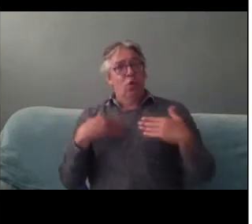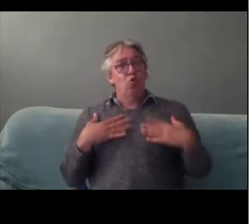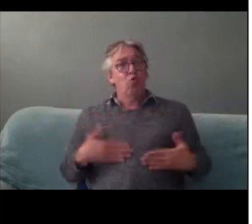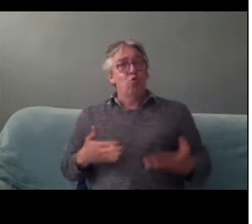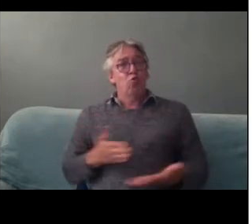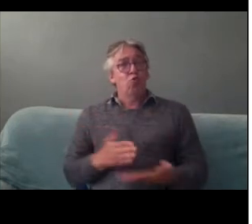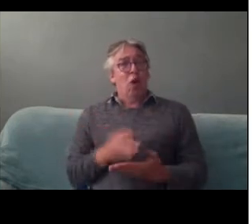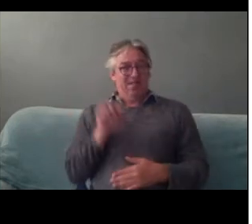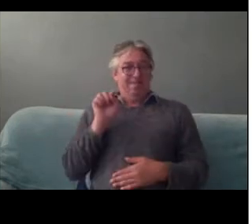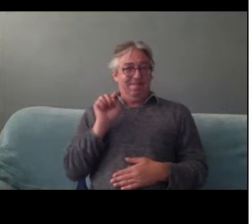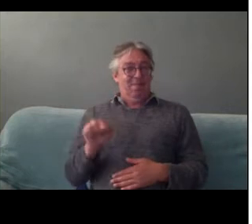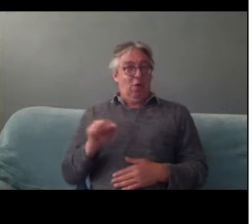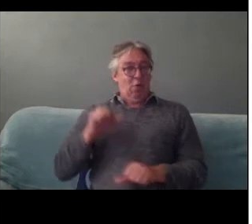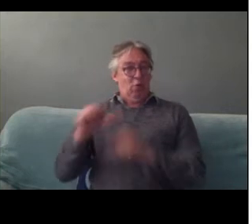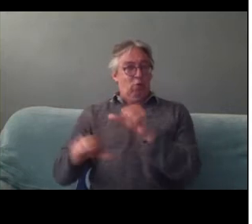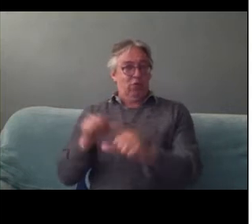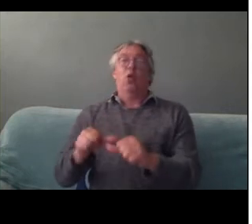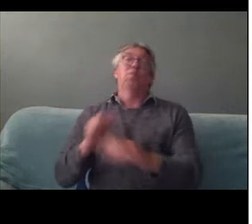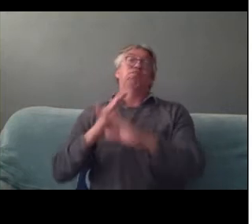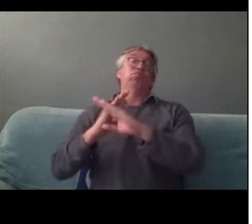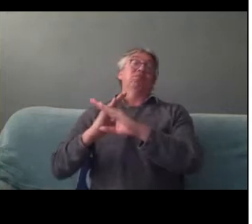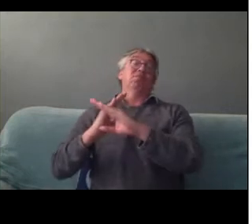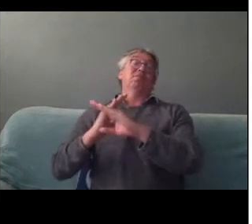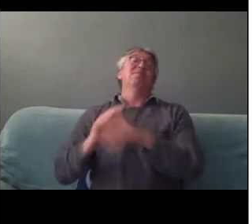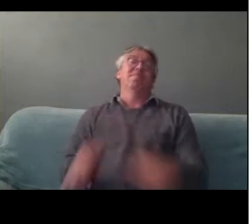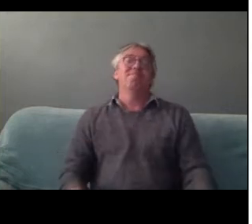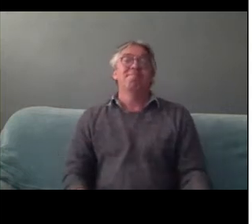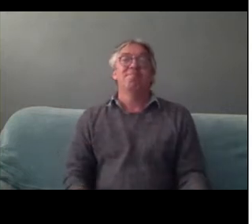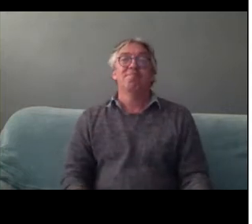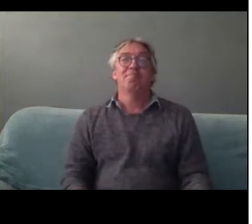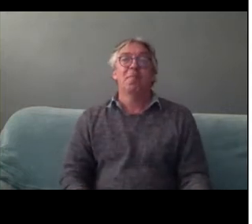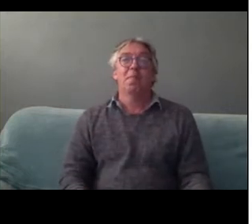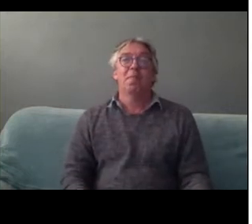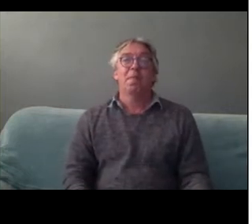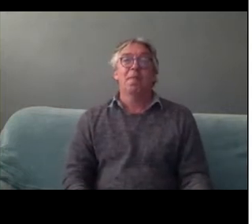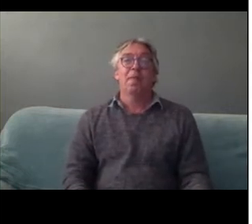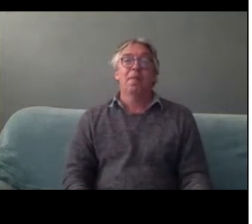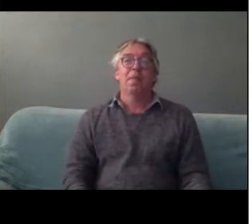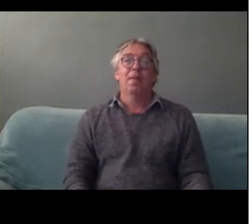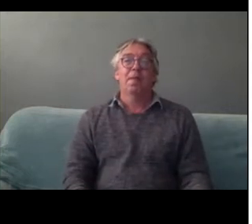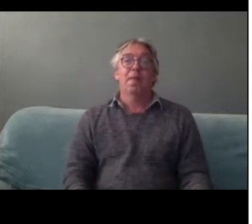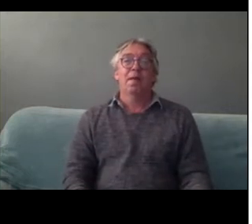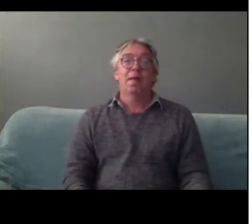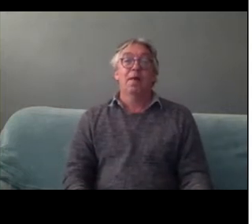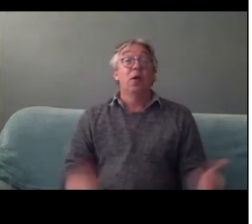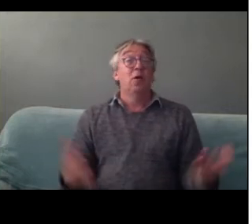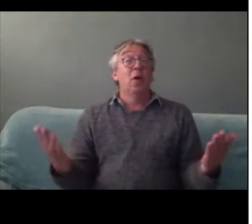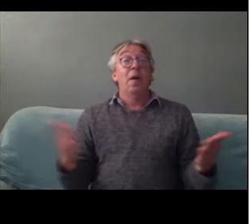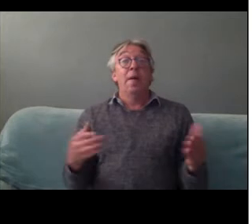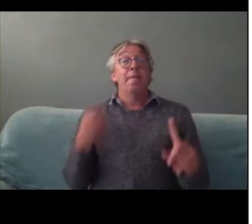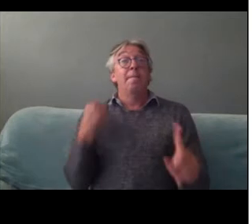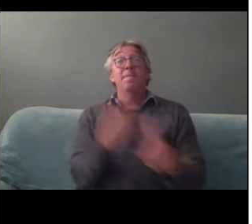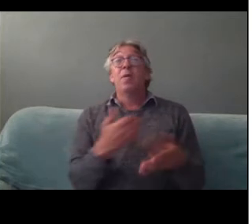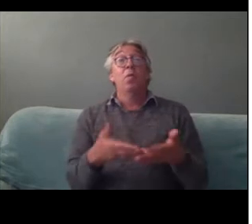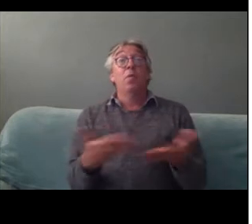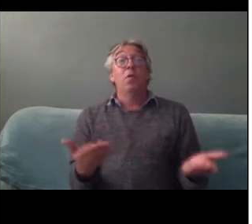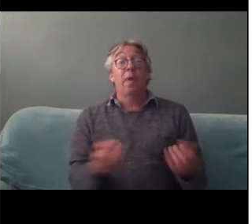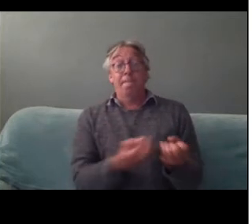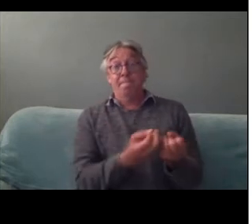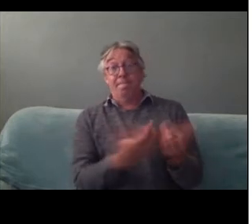And this brings people to really live in poverty and not being